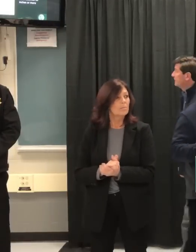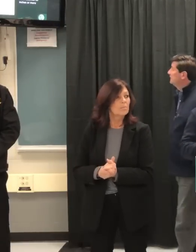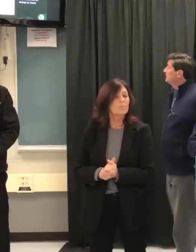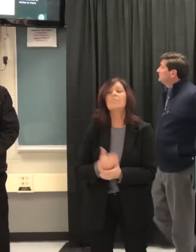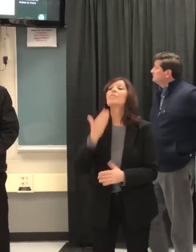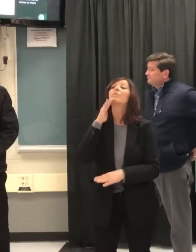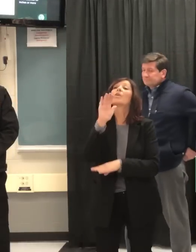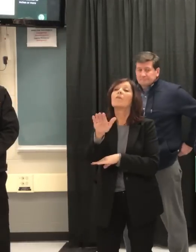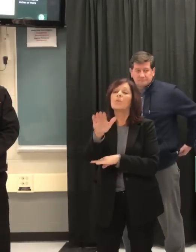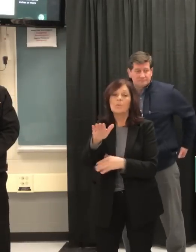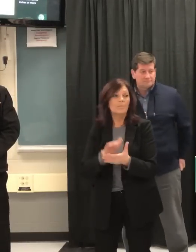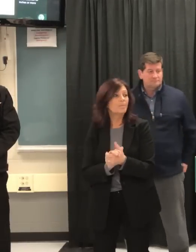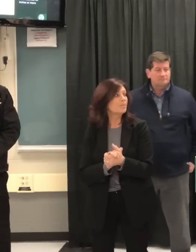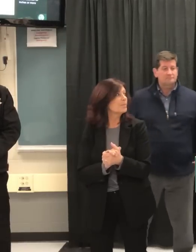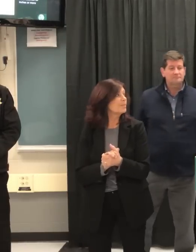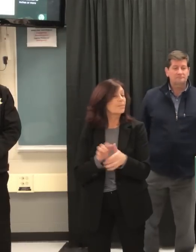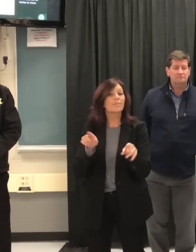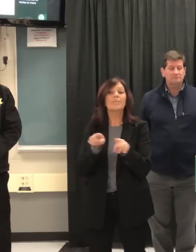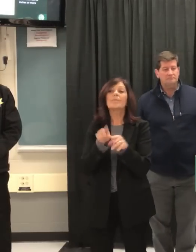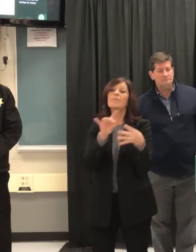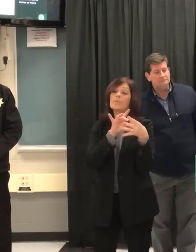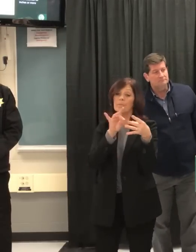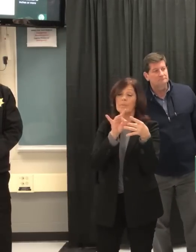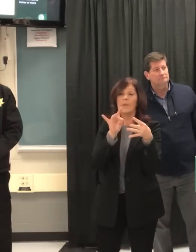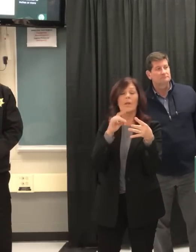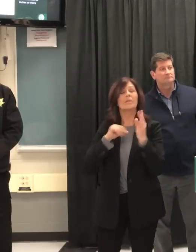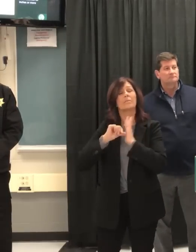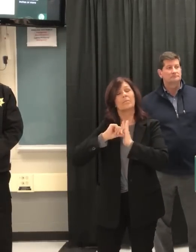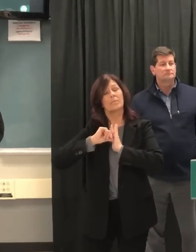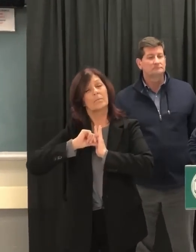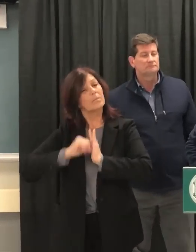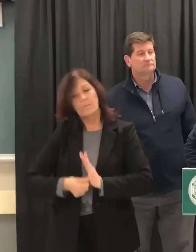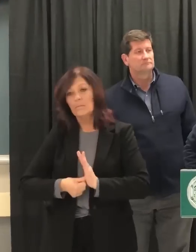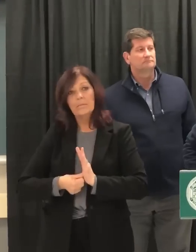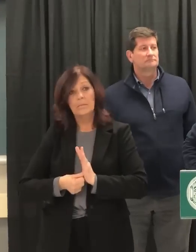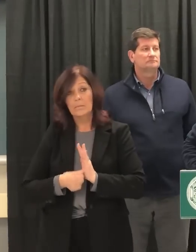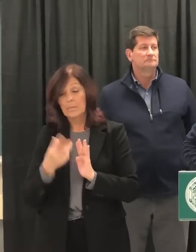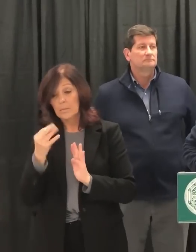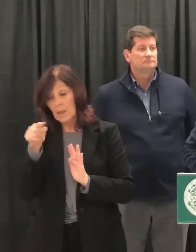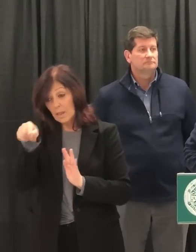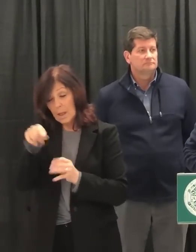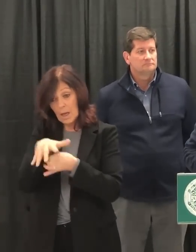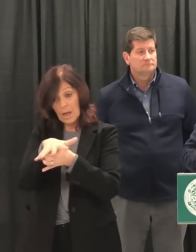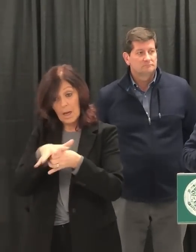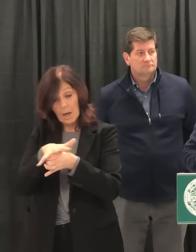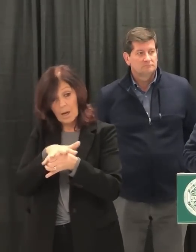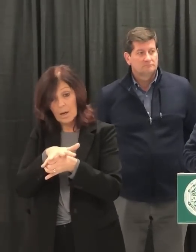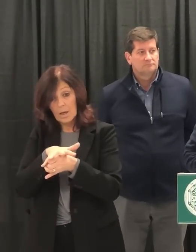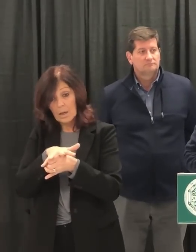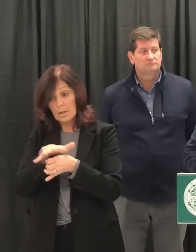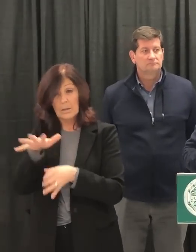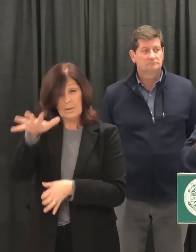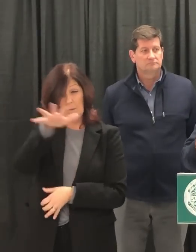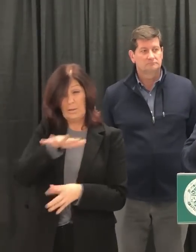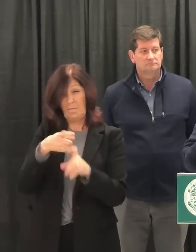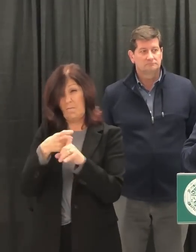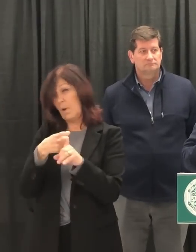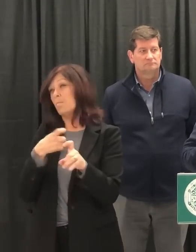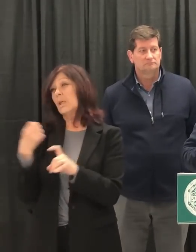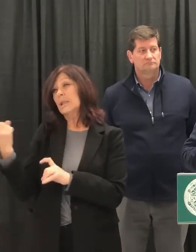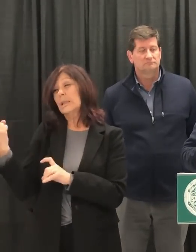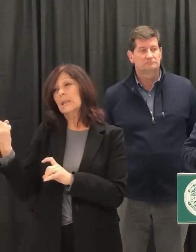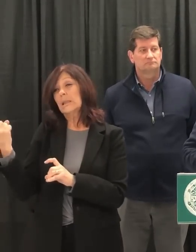Good afternoon. As County Executive said, I can't stress it enough, the conditions in that red zone from the